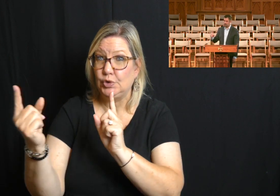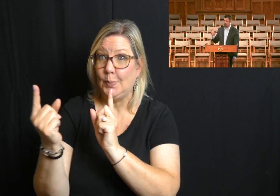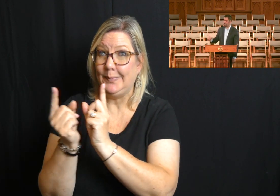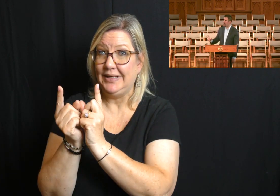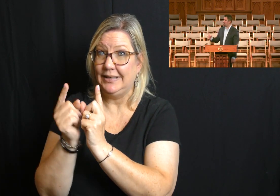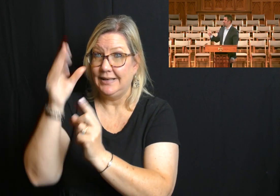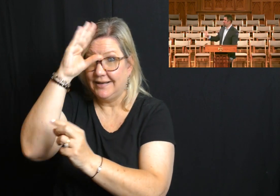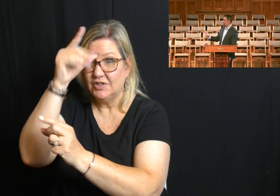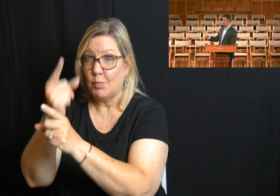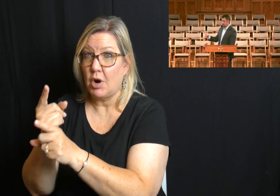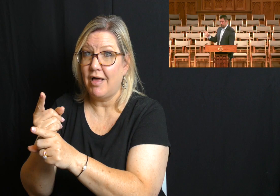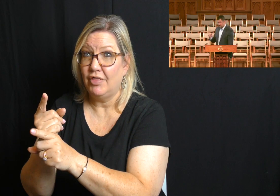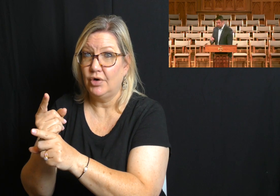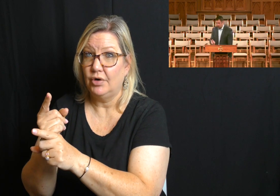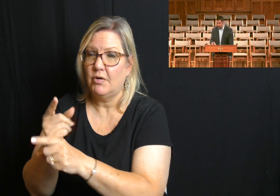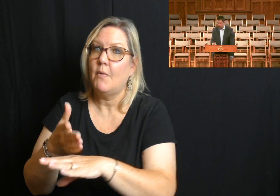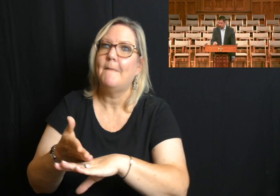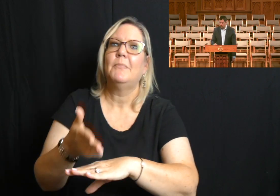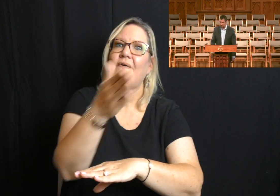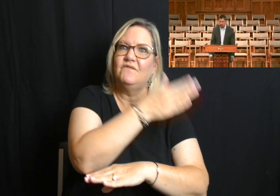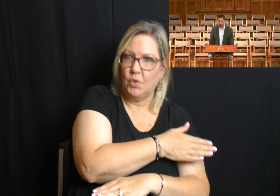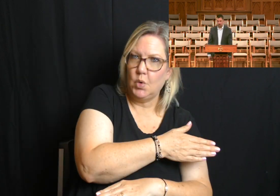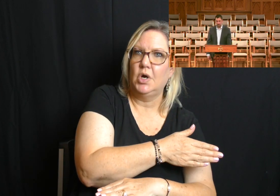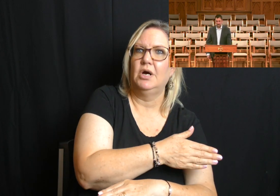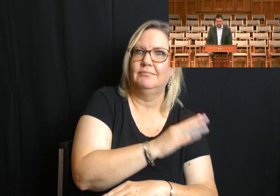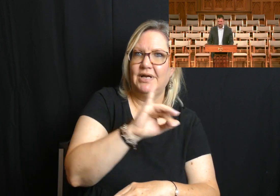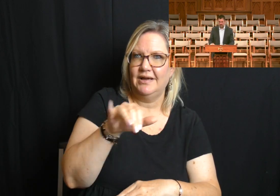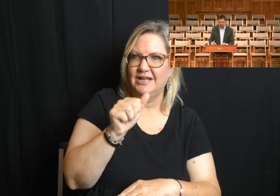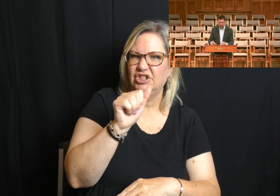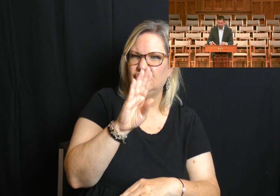fled, scared from his brother, that his brother was going to kill him.